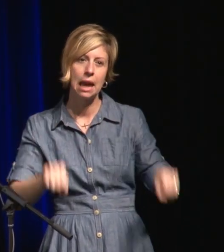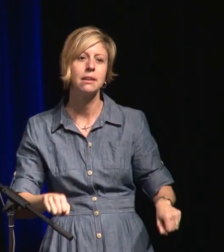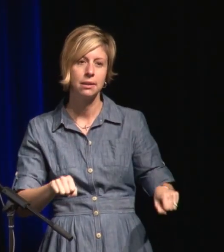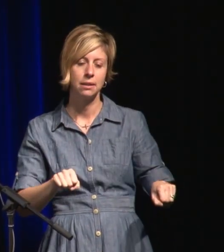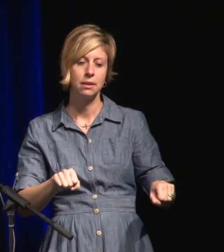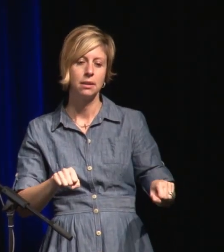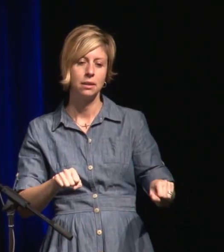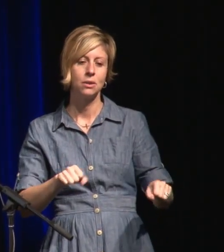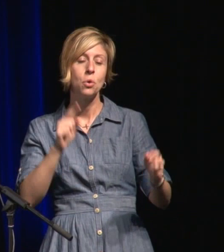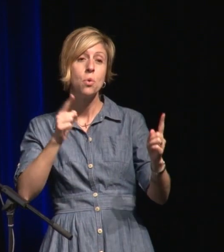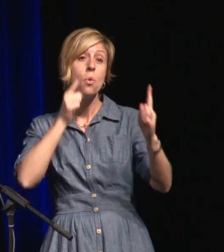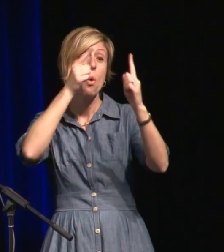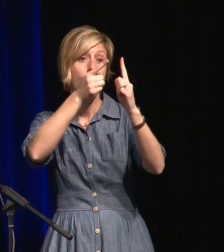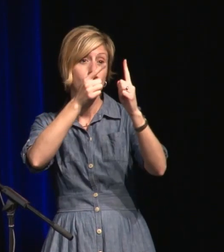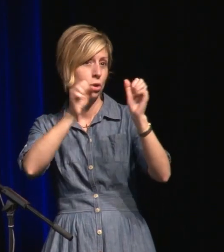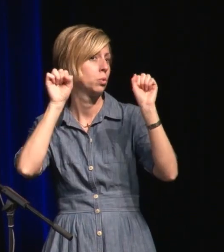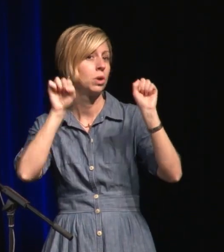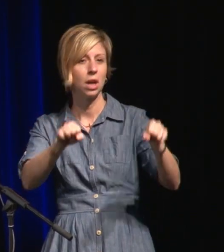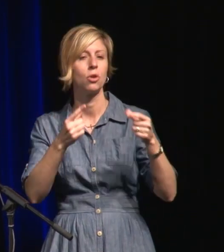and your fate are your own.